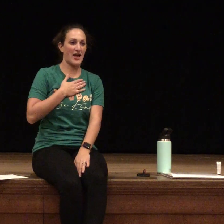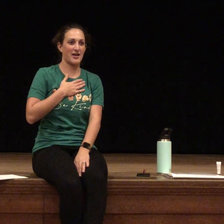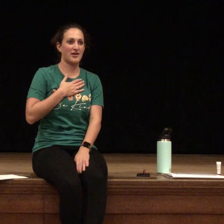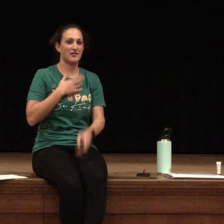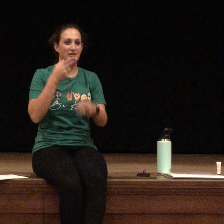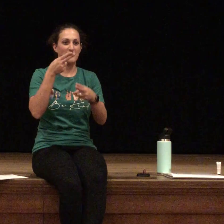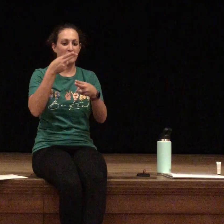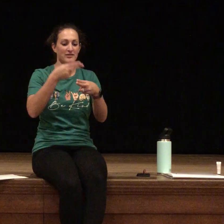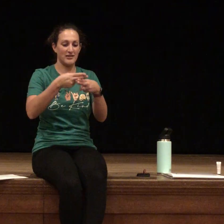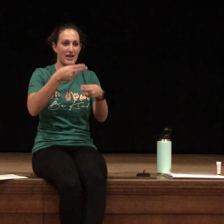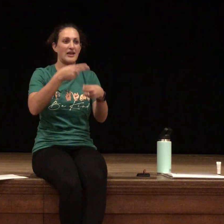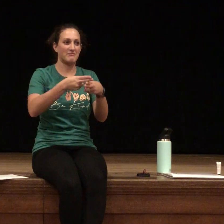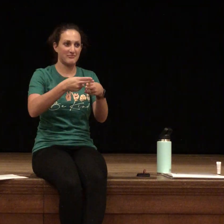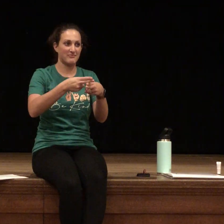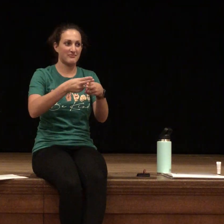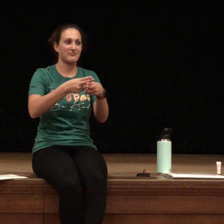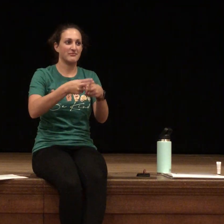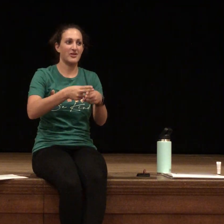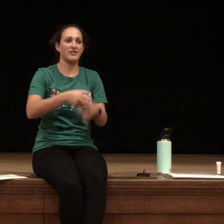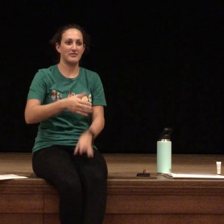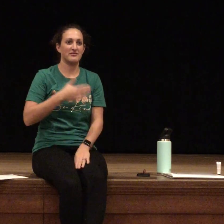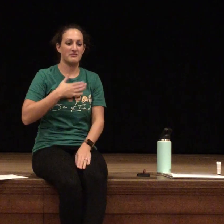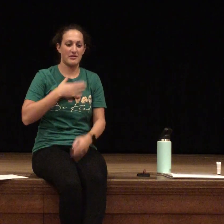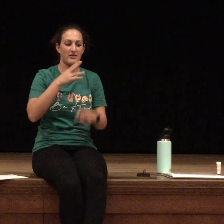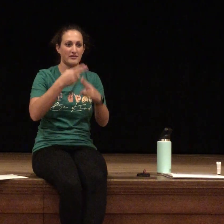my name. Good.